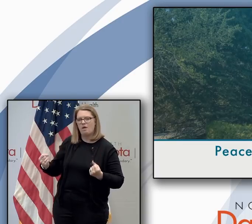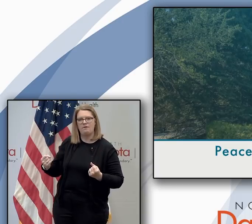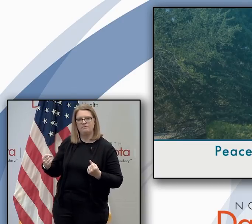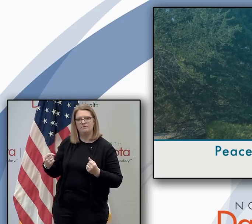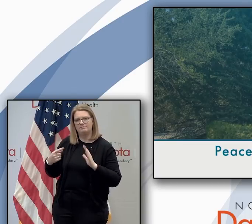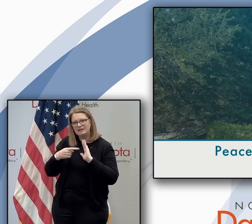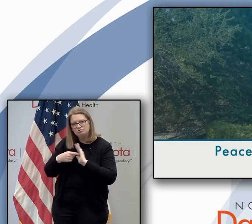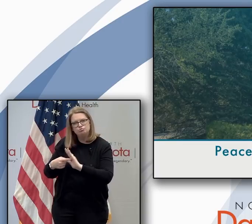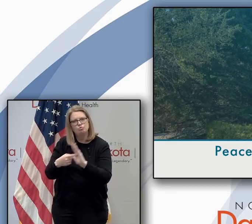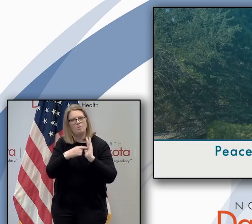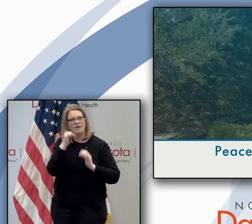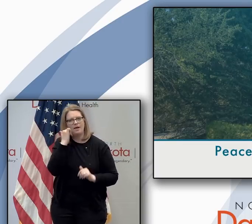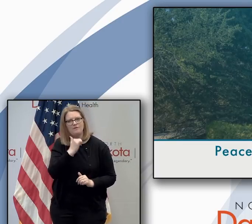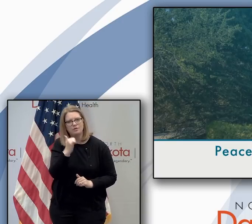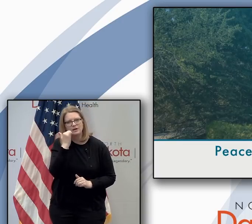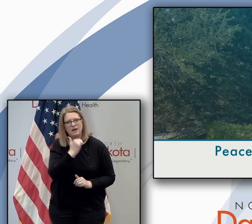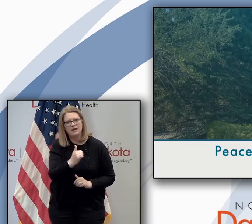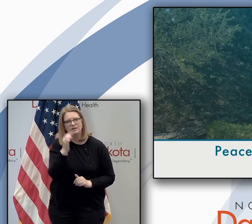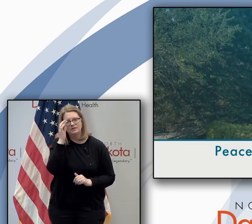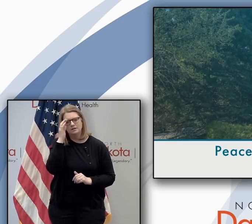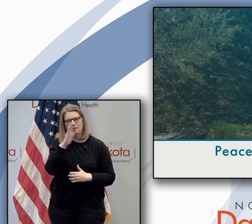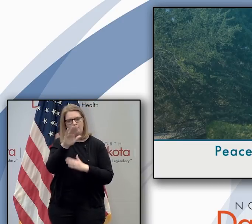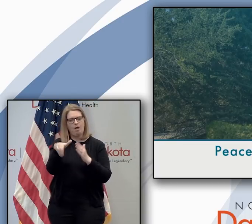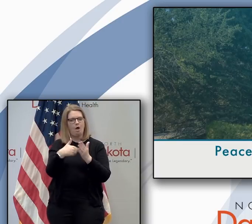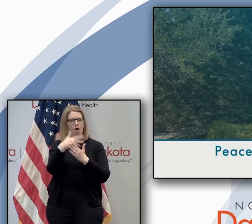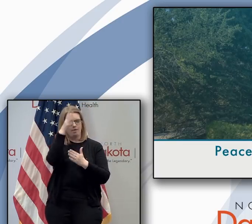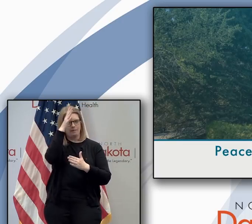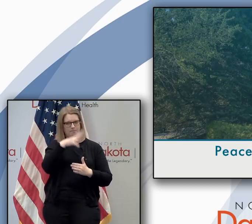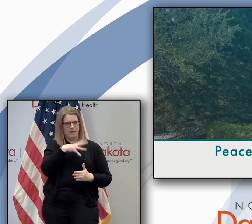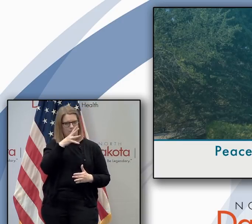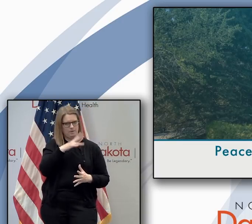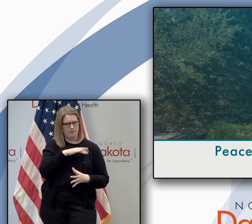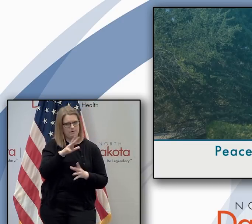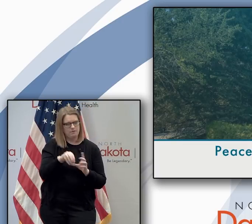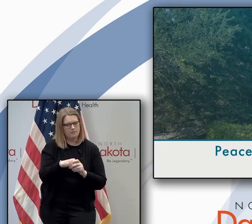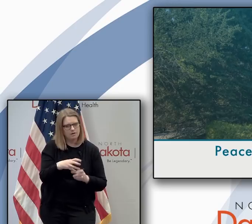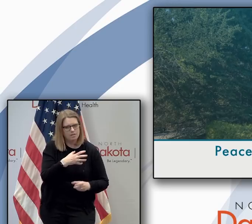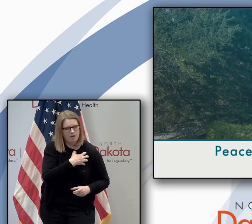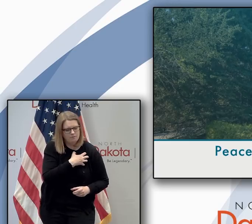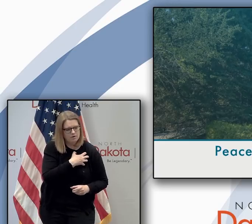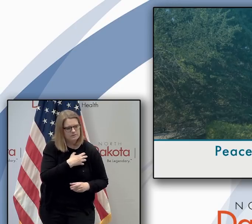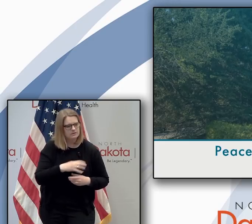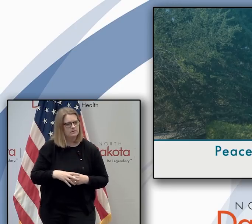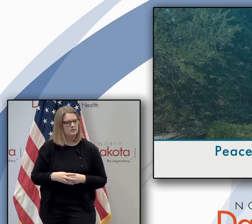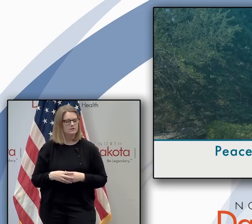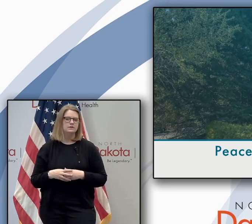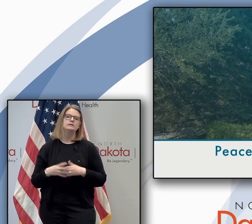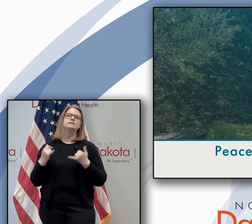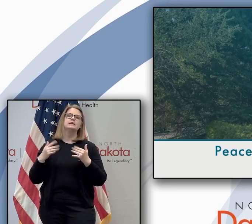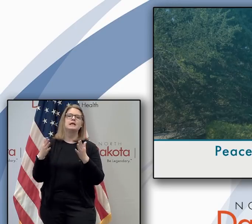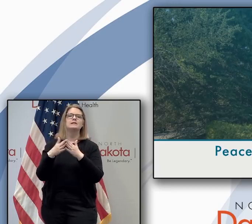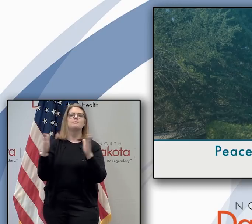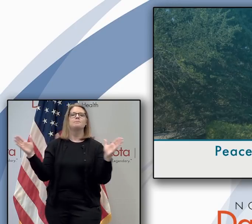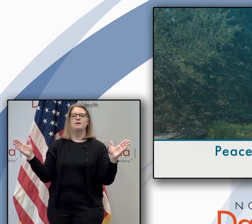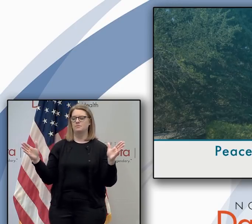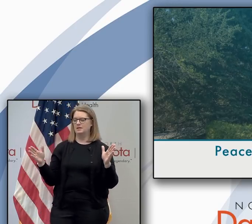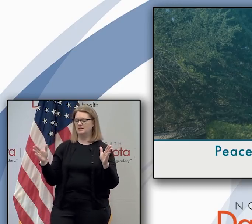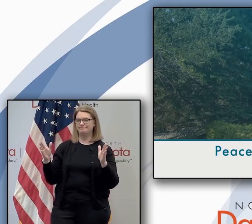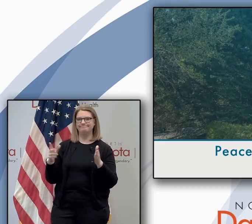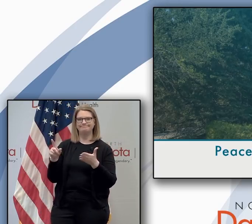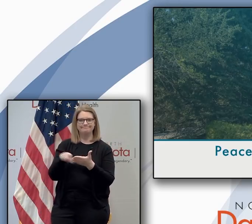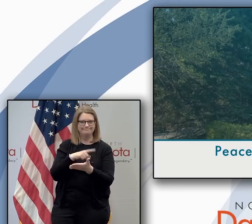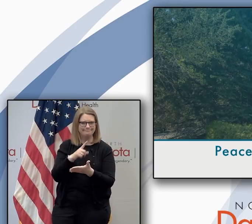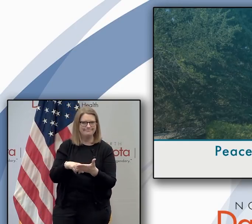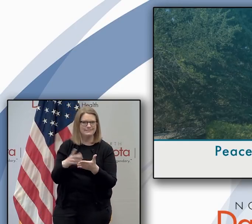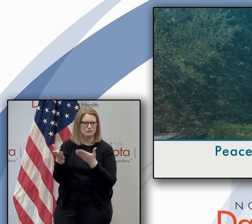demonstrate on a daily basis by all the men and women in law enforcement. This year's public memorial service was canceled due to the